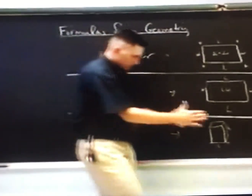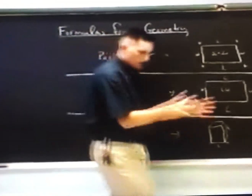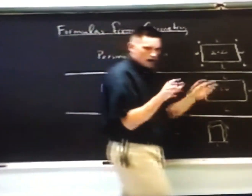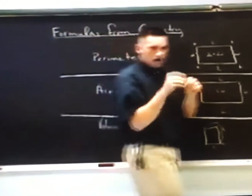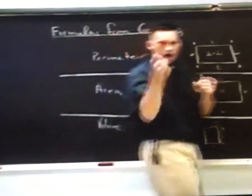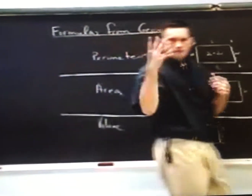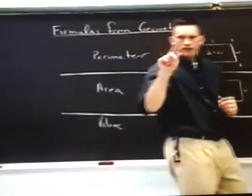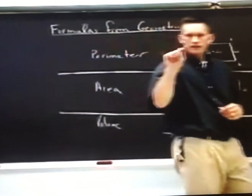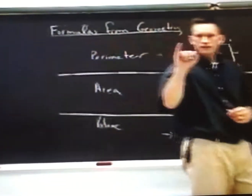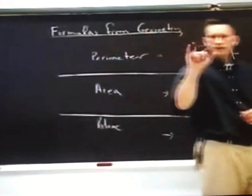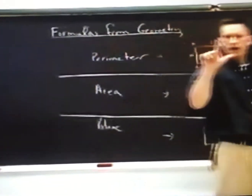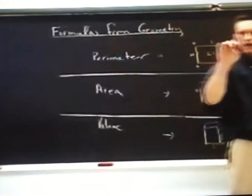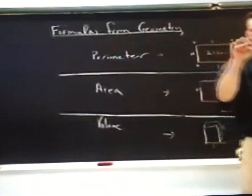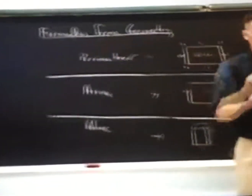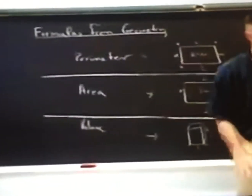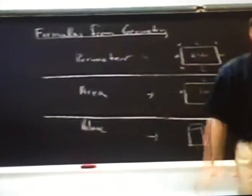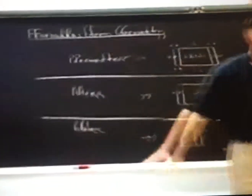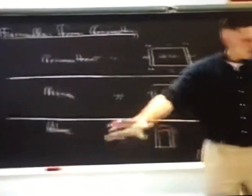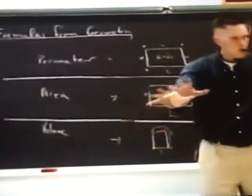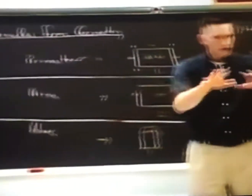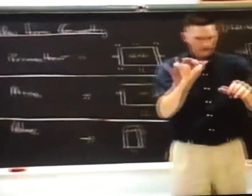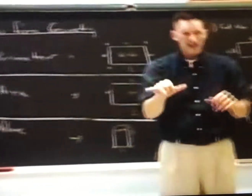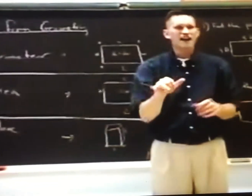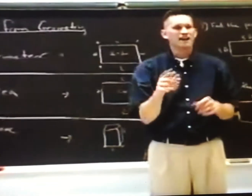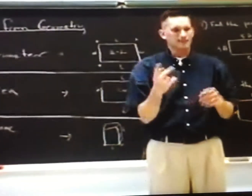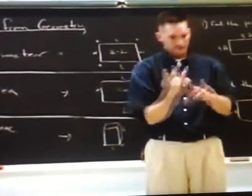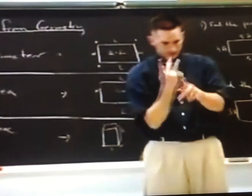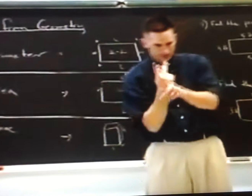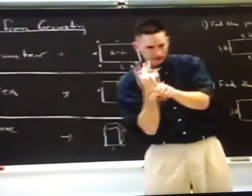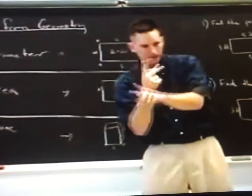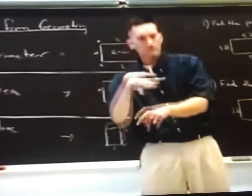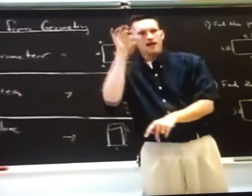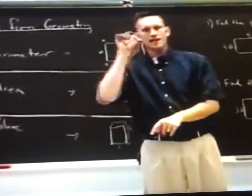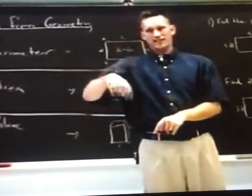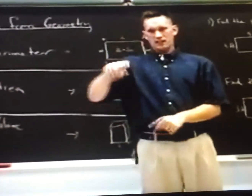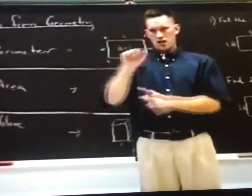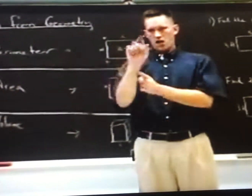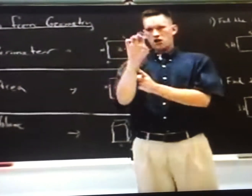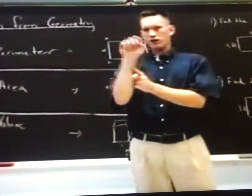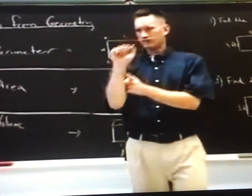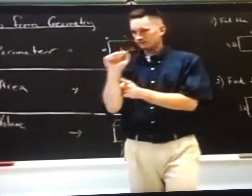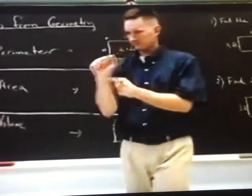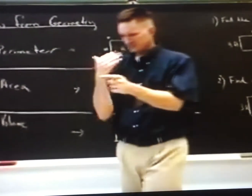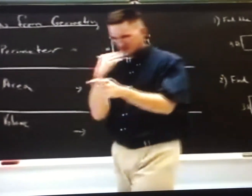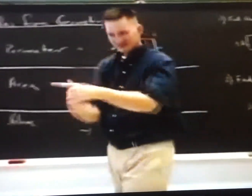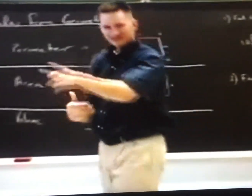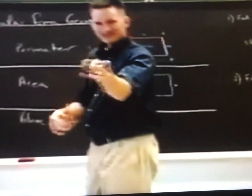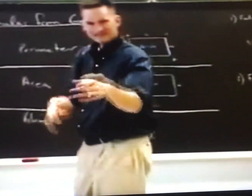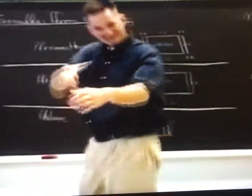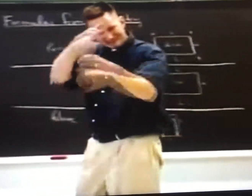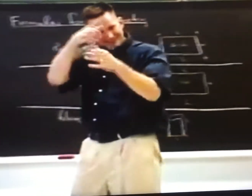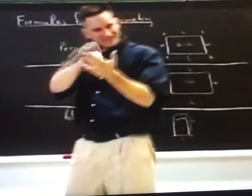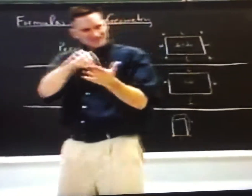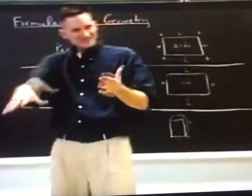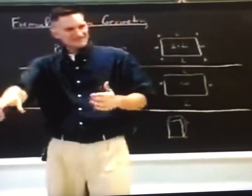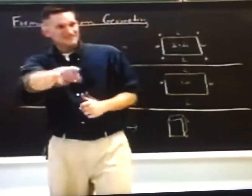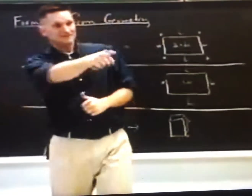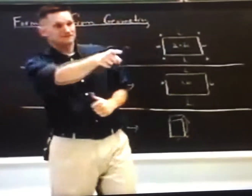The tiles in the room? Yeah. We would need it to figure out how many tiles we need to cover the room. Good